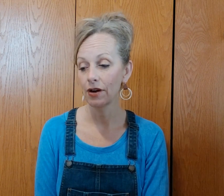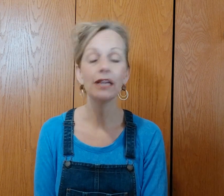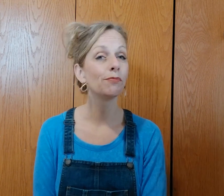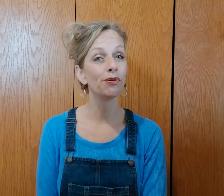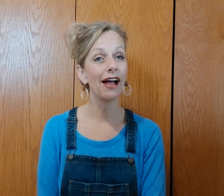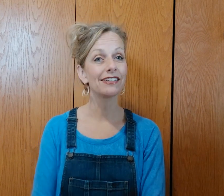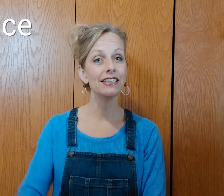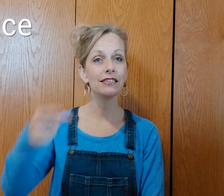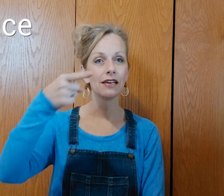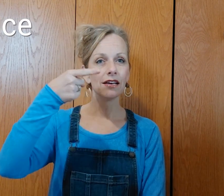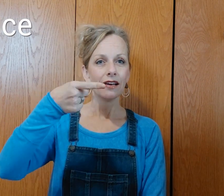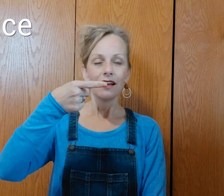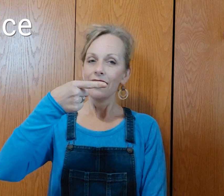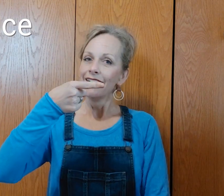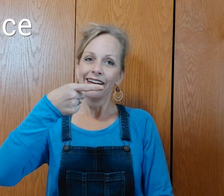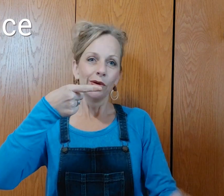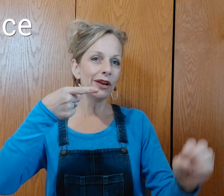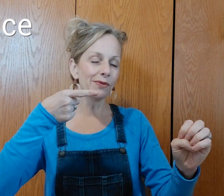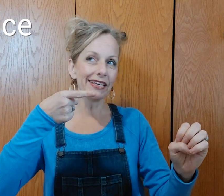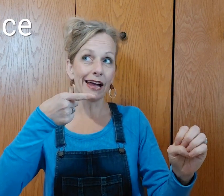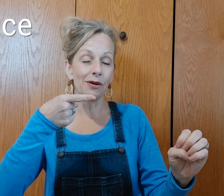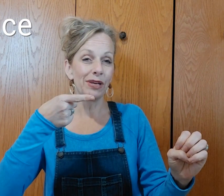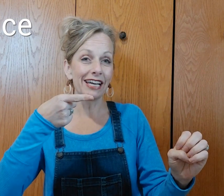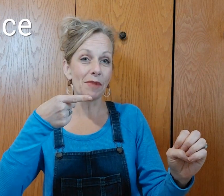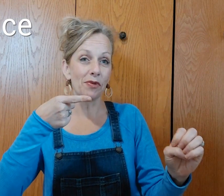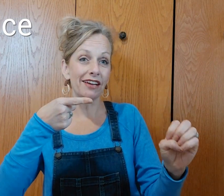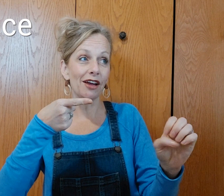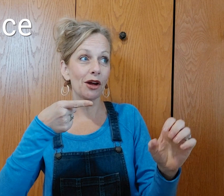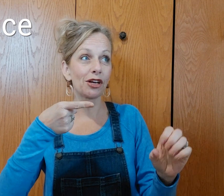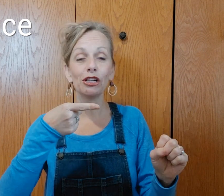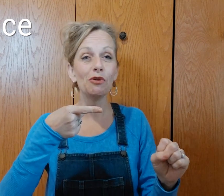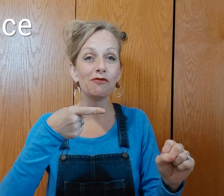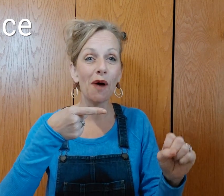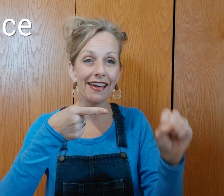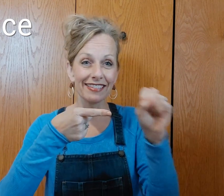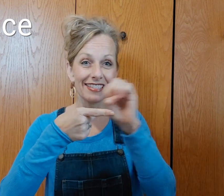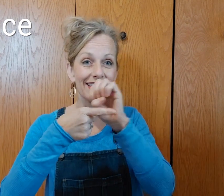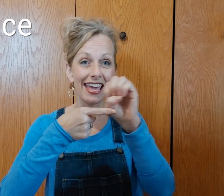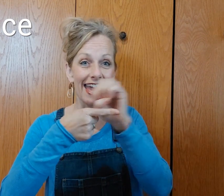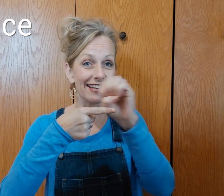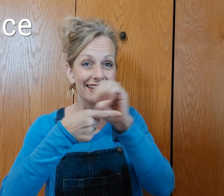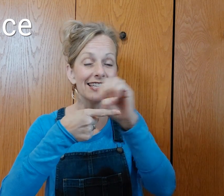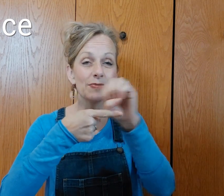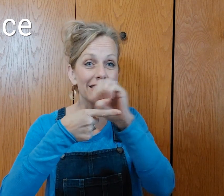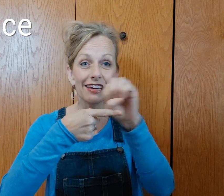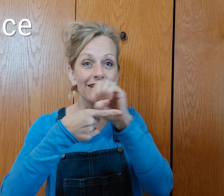right. Practice. We didn't come up with a clue of why this is as it is, but here it